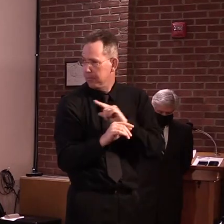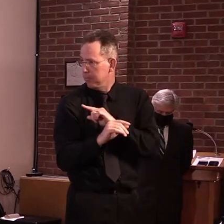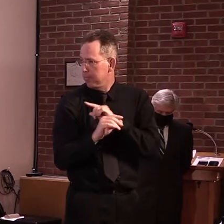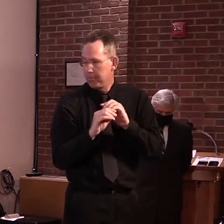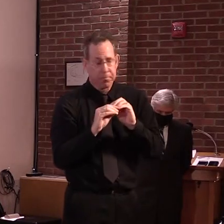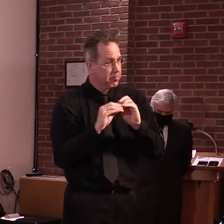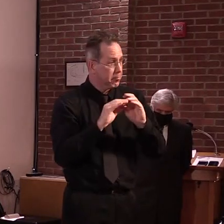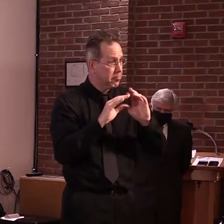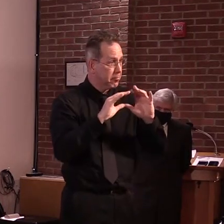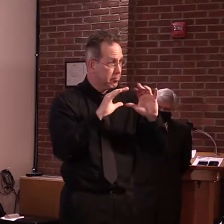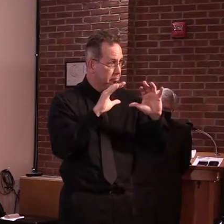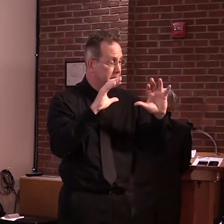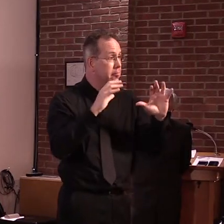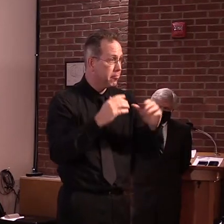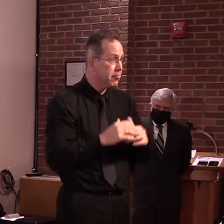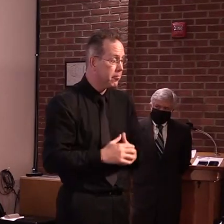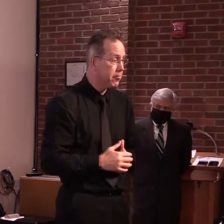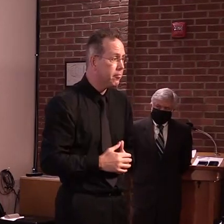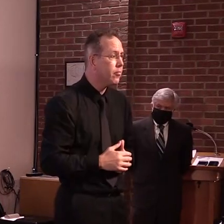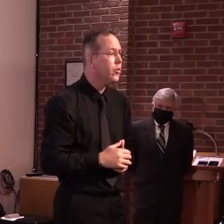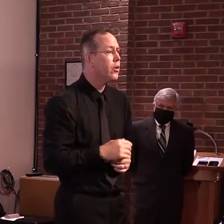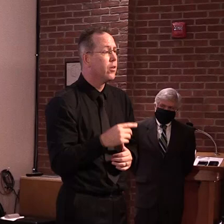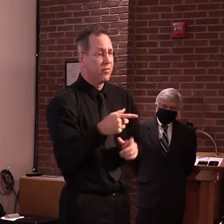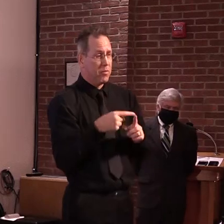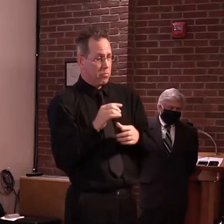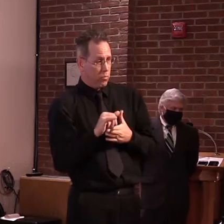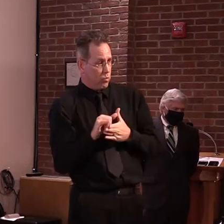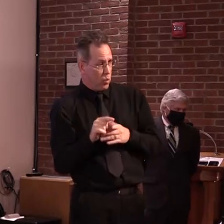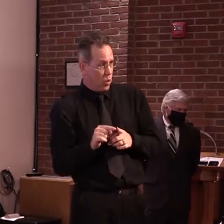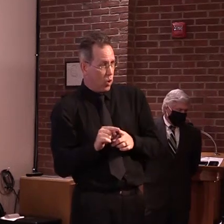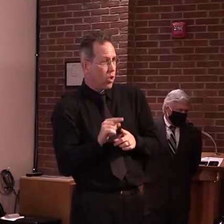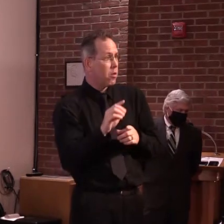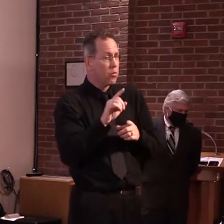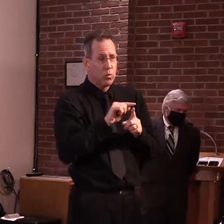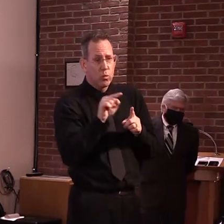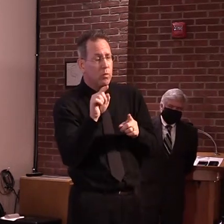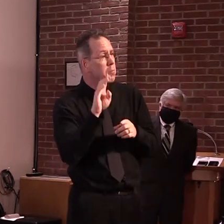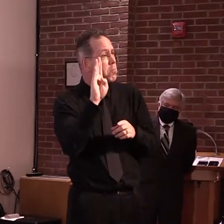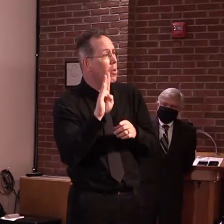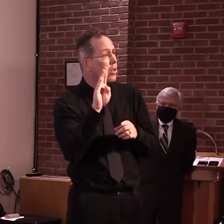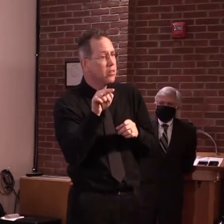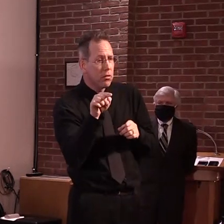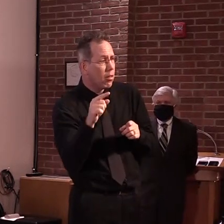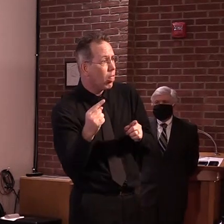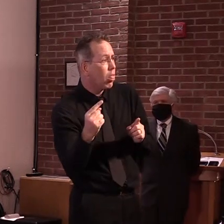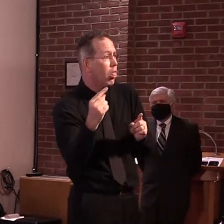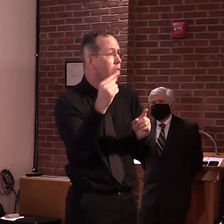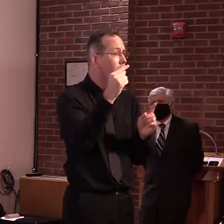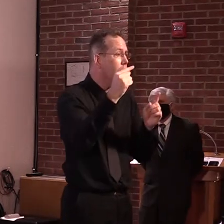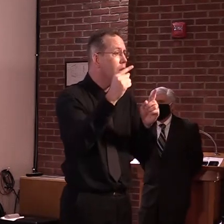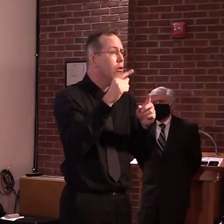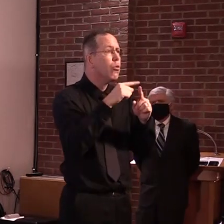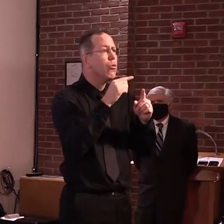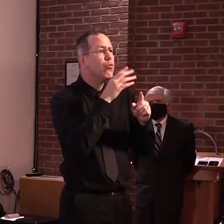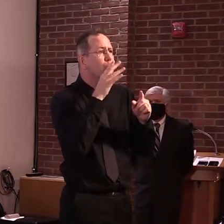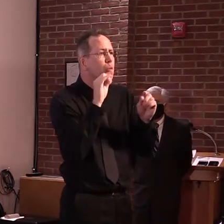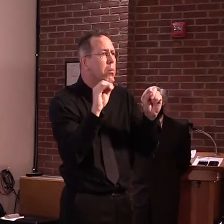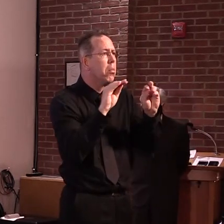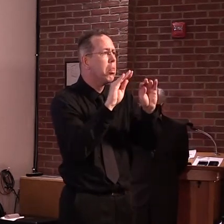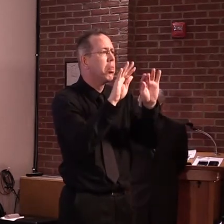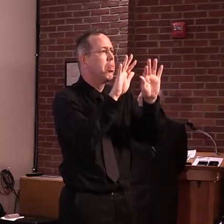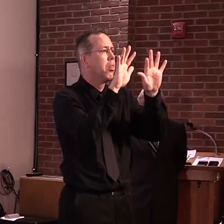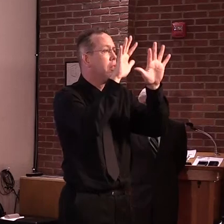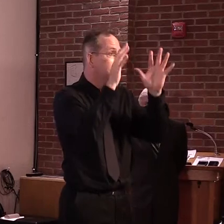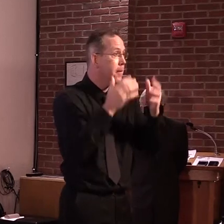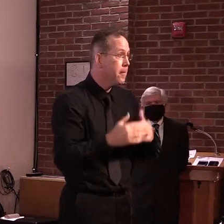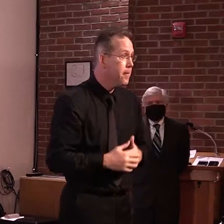from metro to New York to other metro areas, to suburban areas, and then finally to rural areas, and then largely starting to recede from